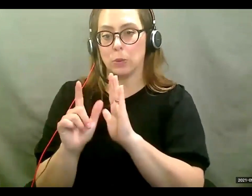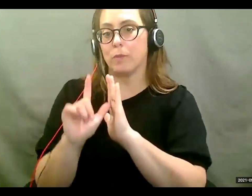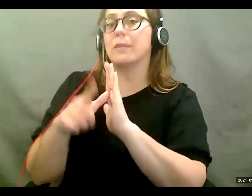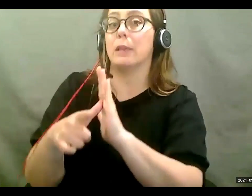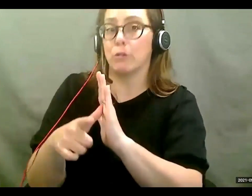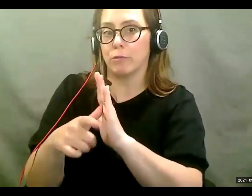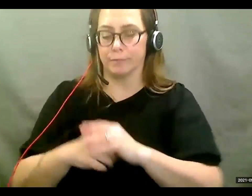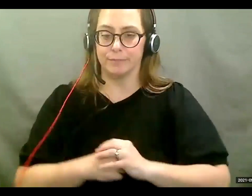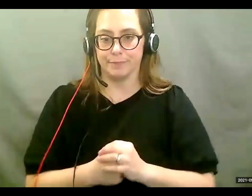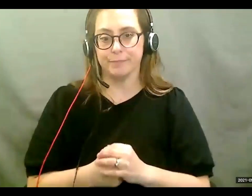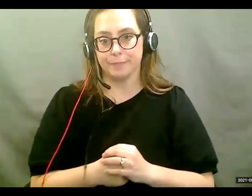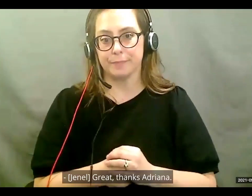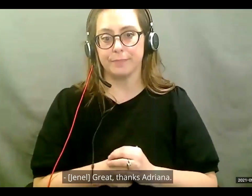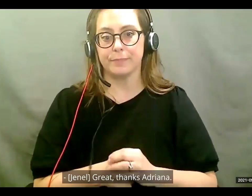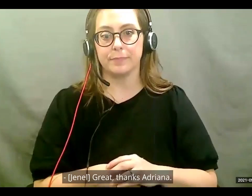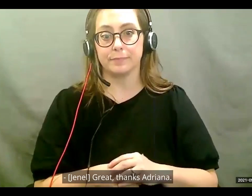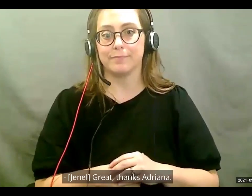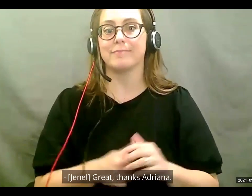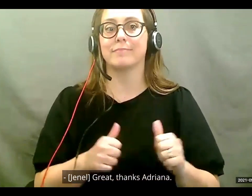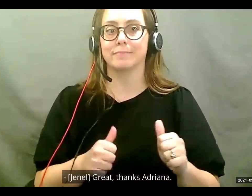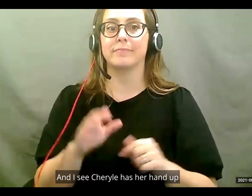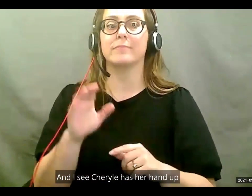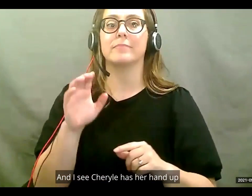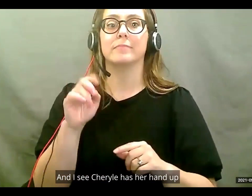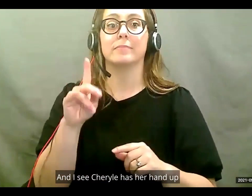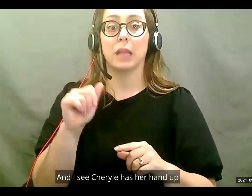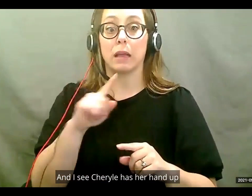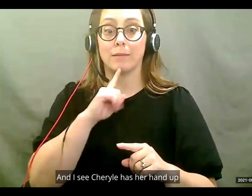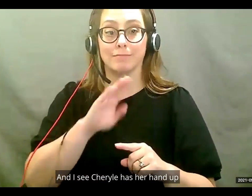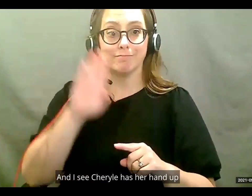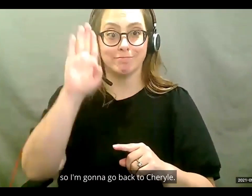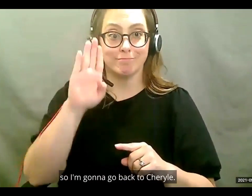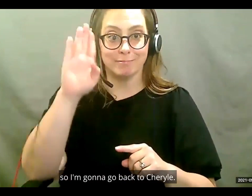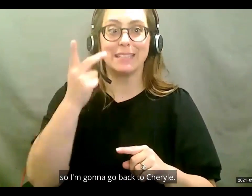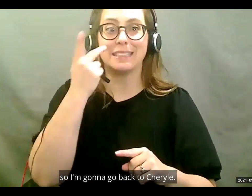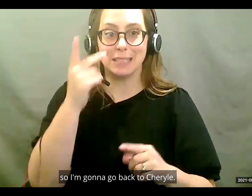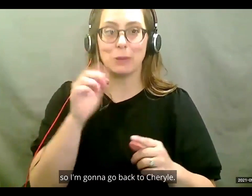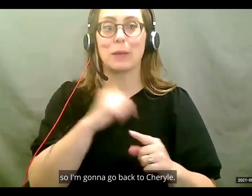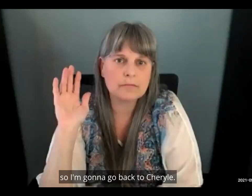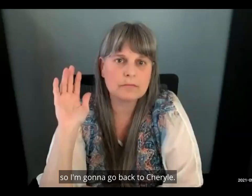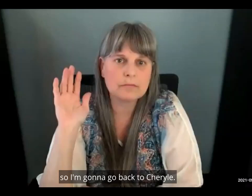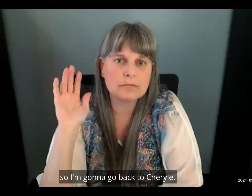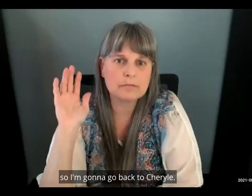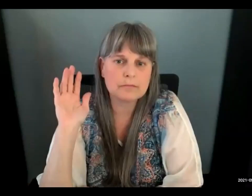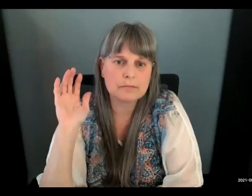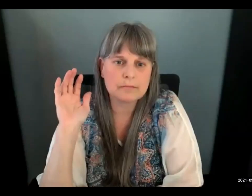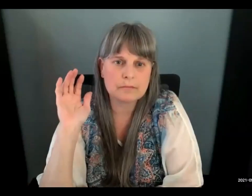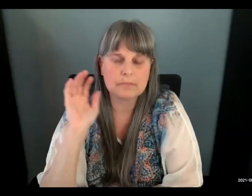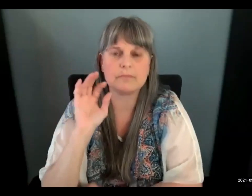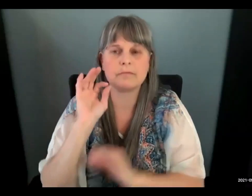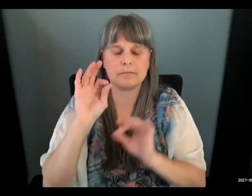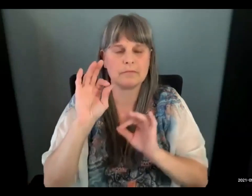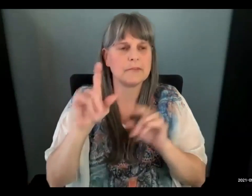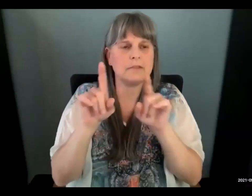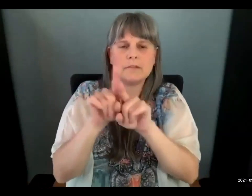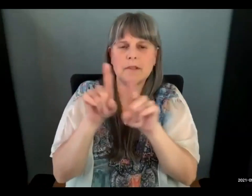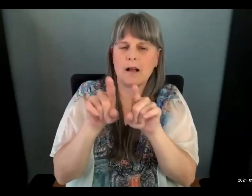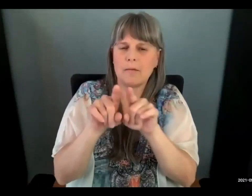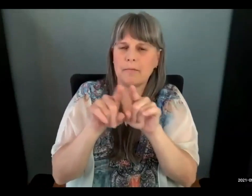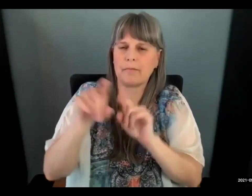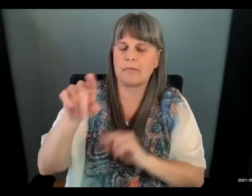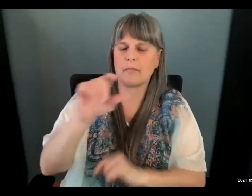captioning. Great, thanks Adriana. And I see Cheryle has her hand up, so I'm gonna go back to Cheryle.